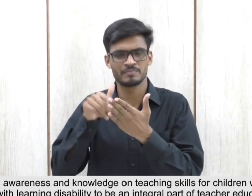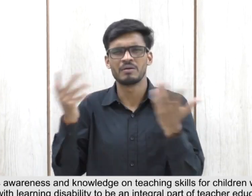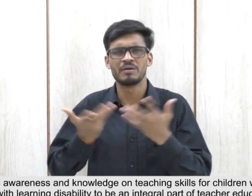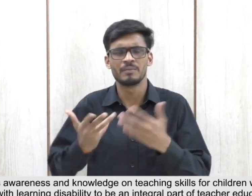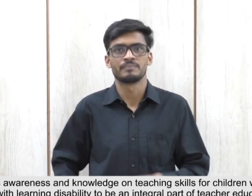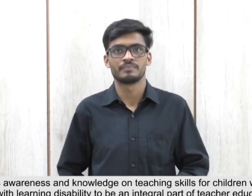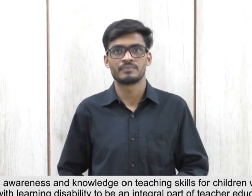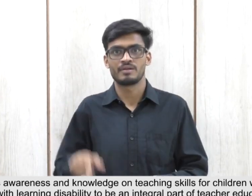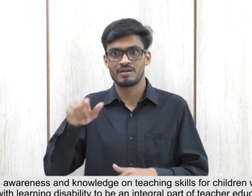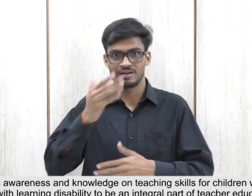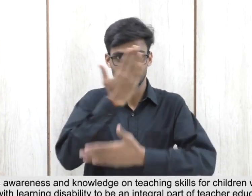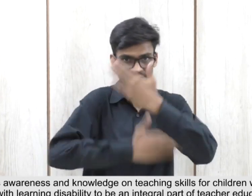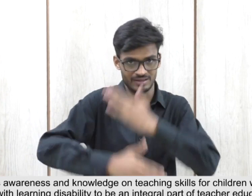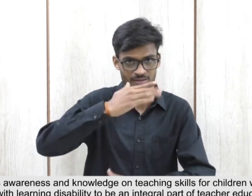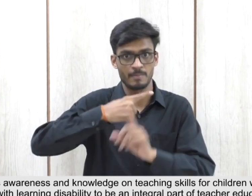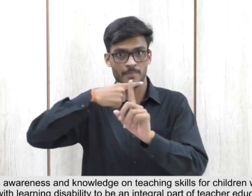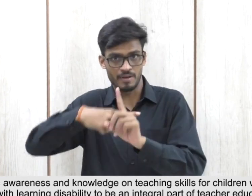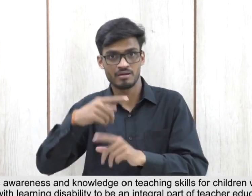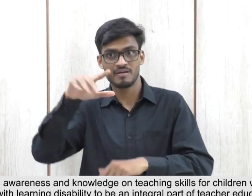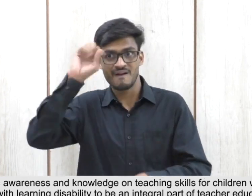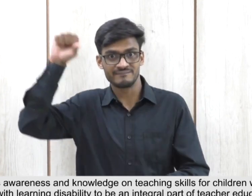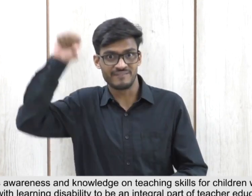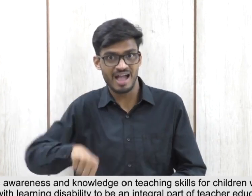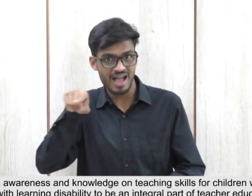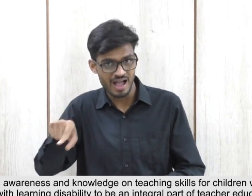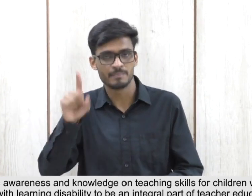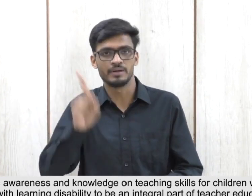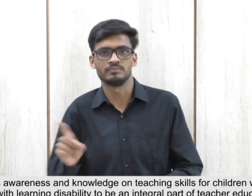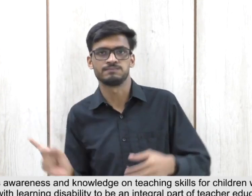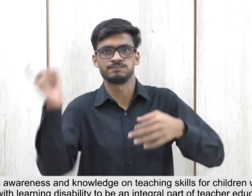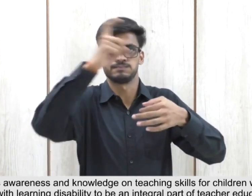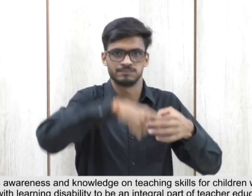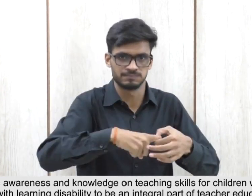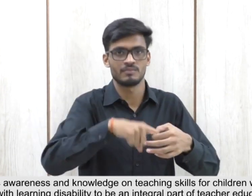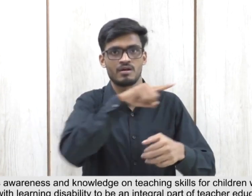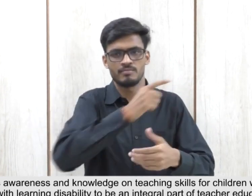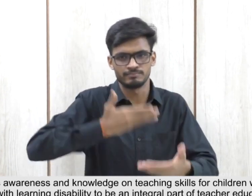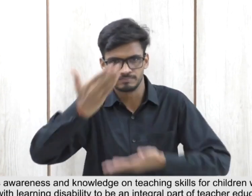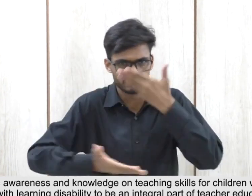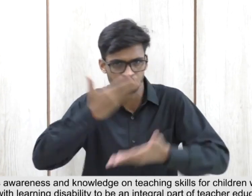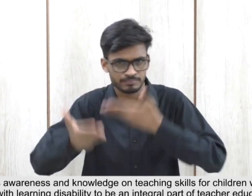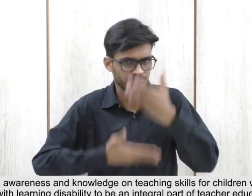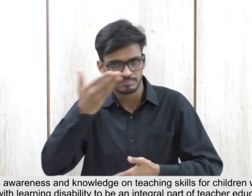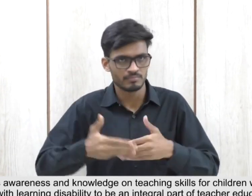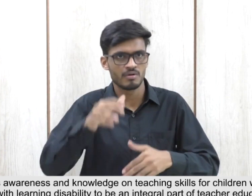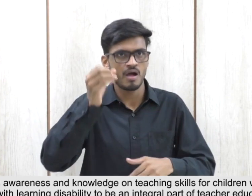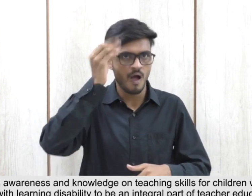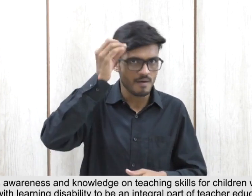awareness and knowledge on teaching skills for children with disabilities, including children with learning disability, to be